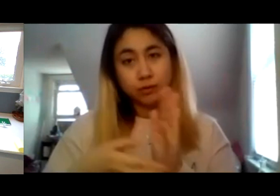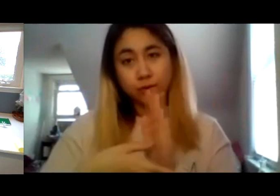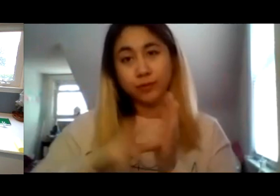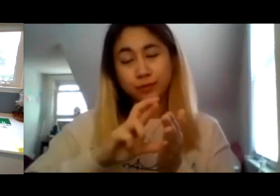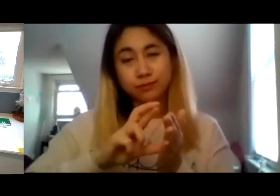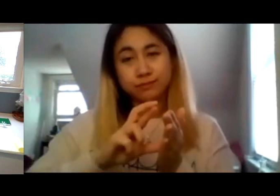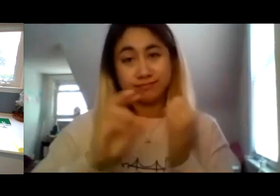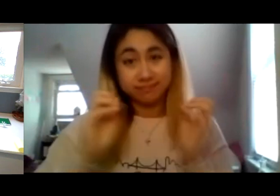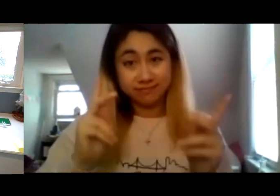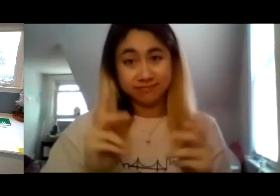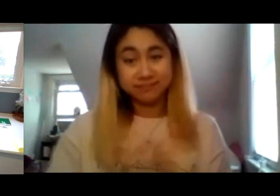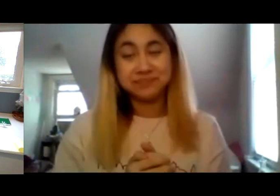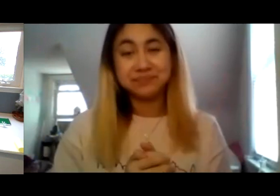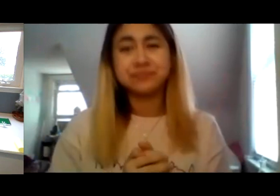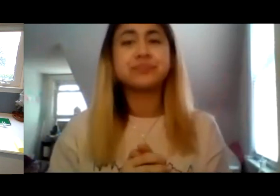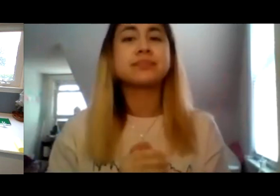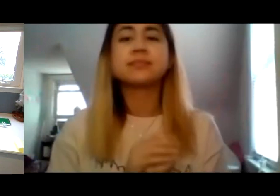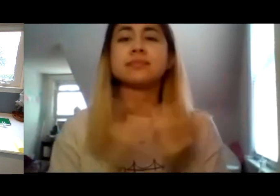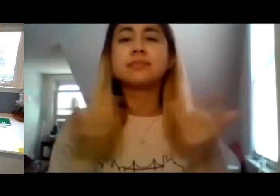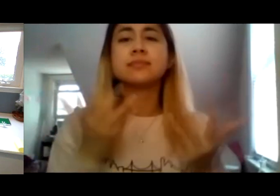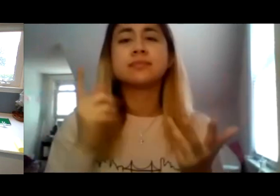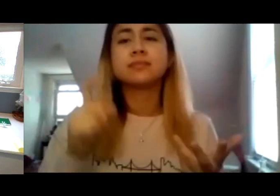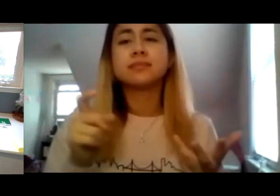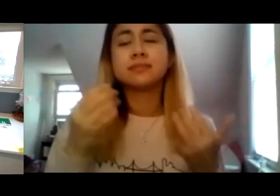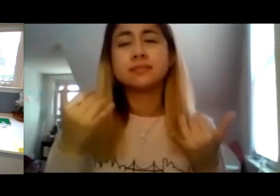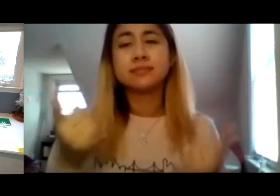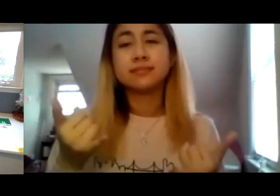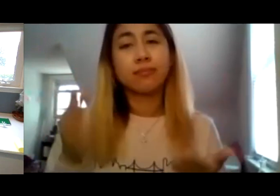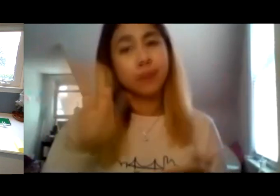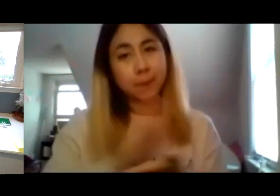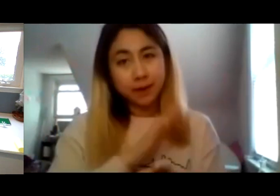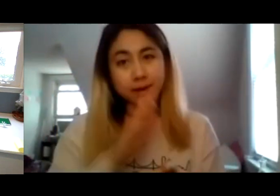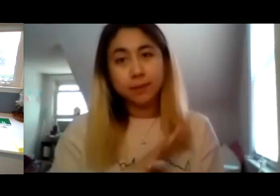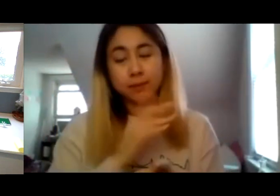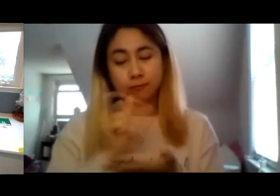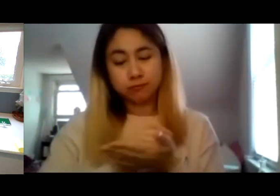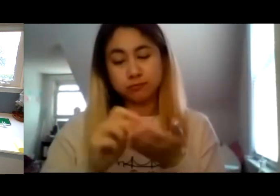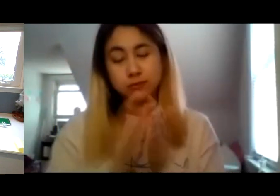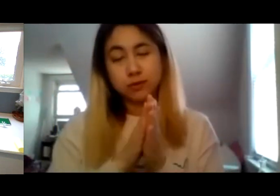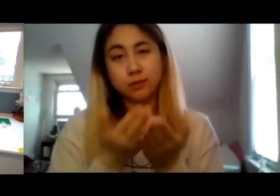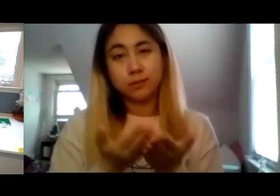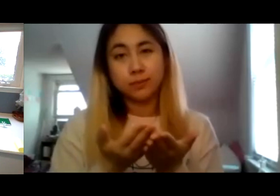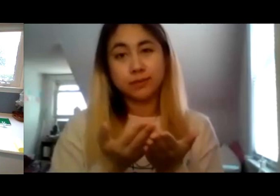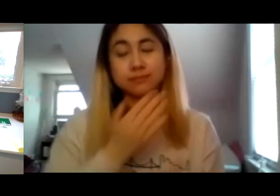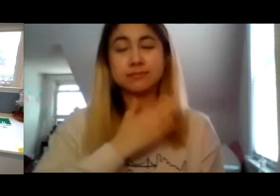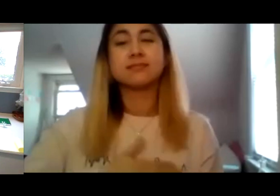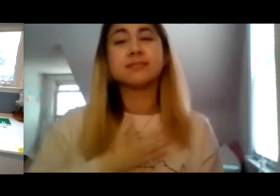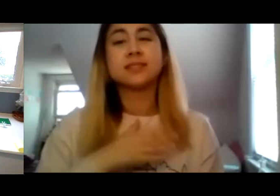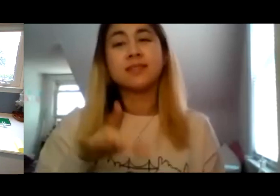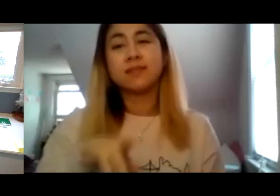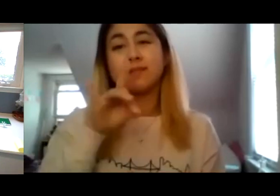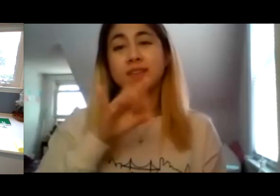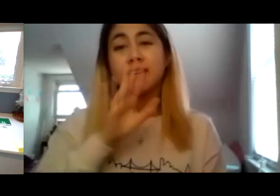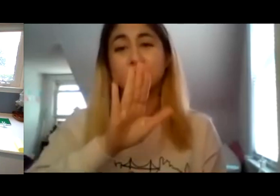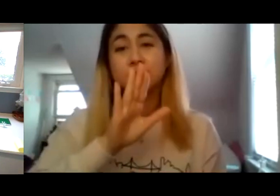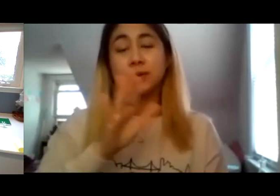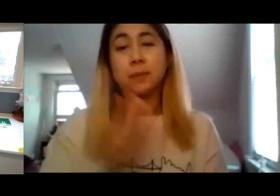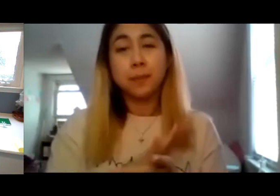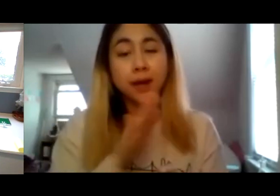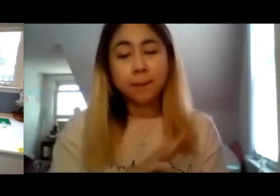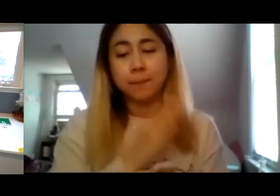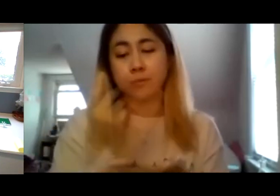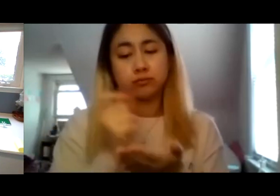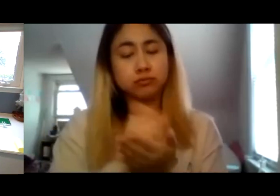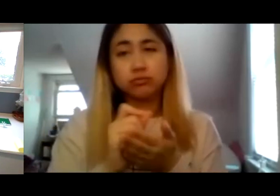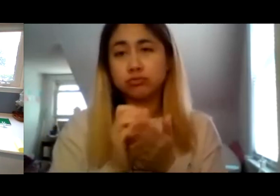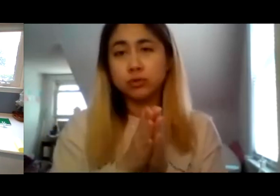right. So all we're going to need today is our papers, our notebook. Please, everybody, find your papers or notebook that we've